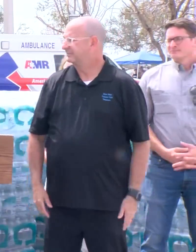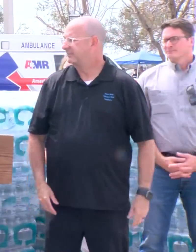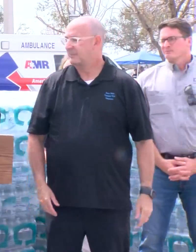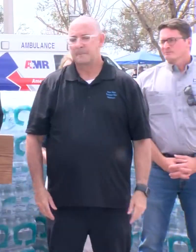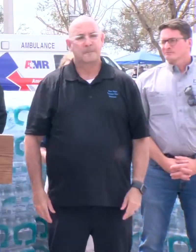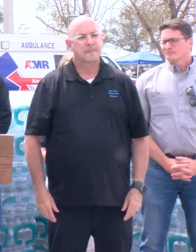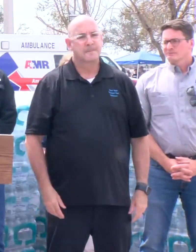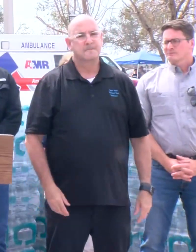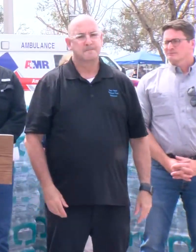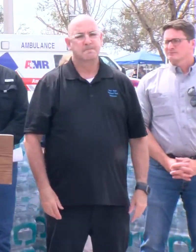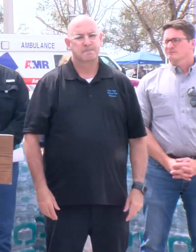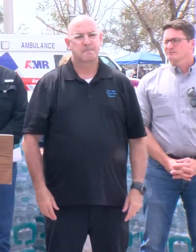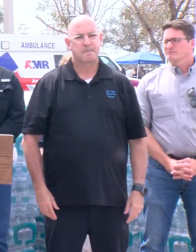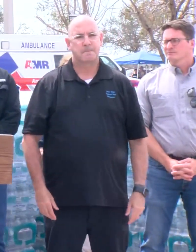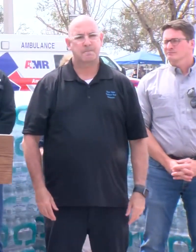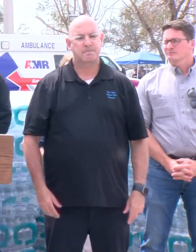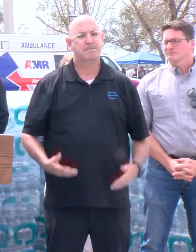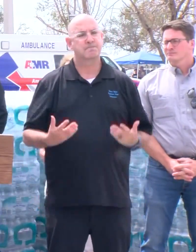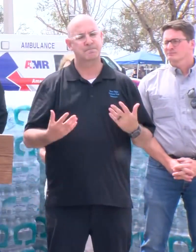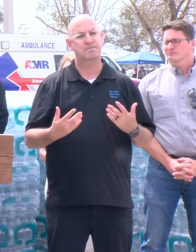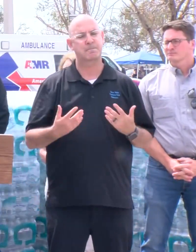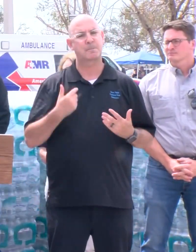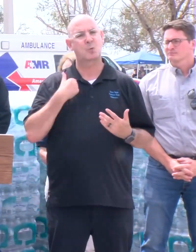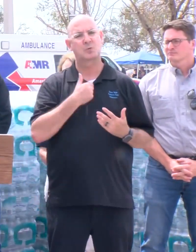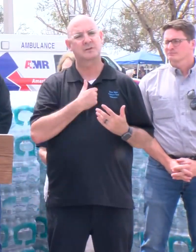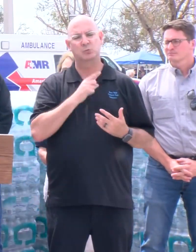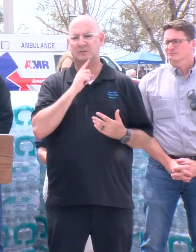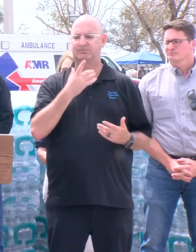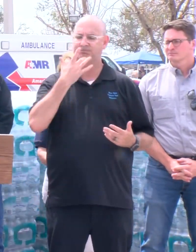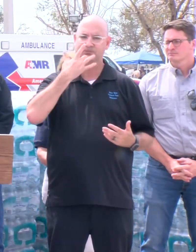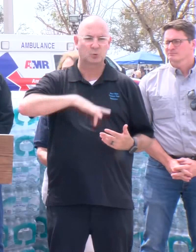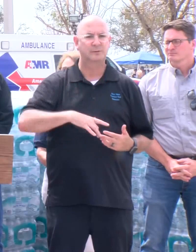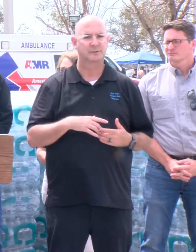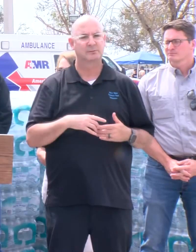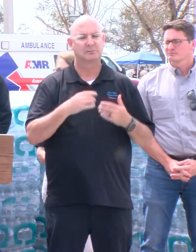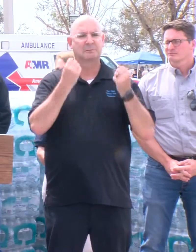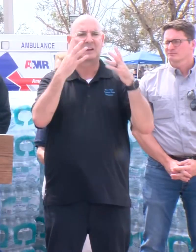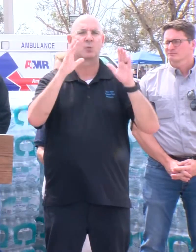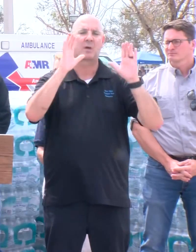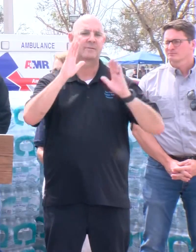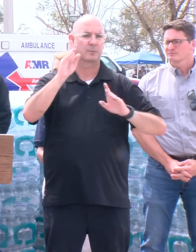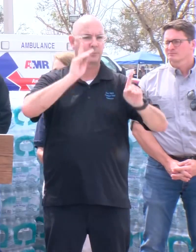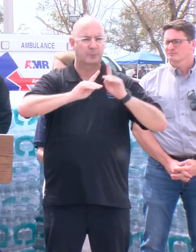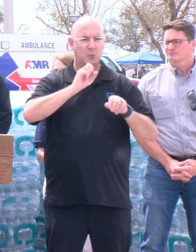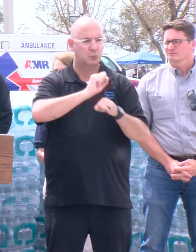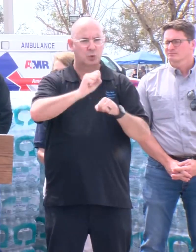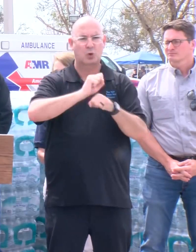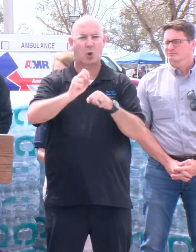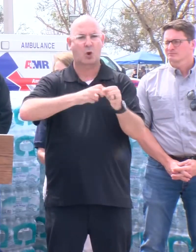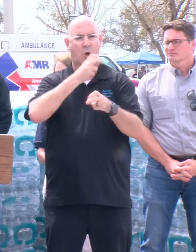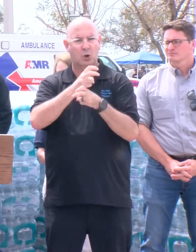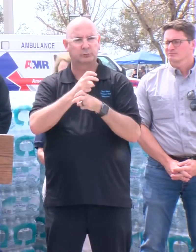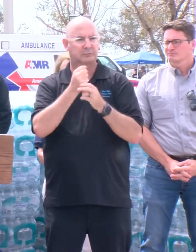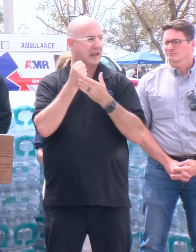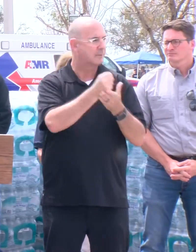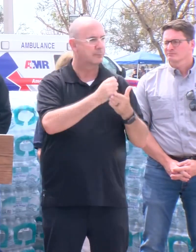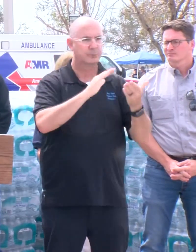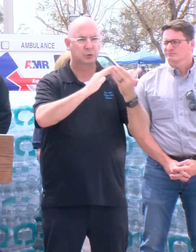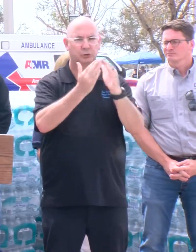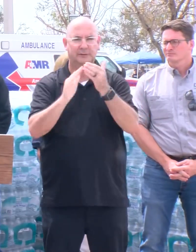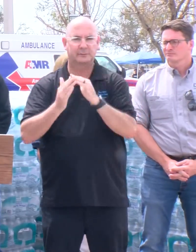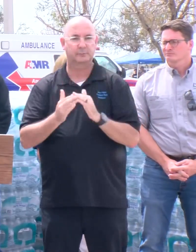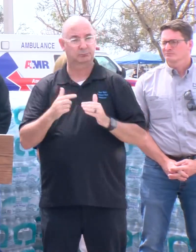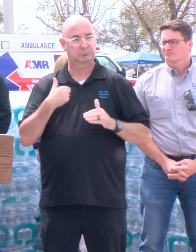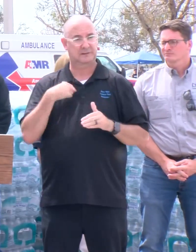Well, we're really fortunate to have so many great people working so hard to help these communities. I was down in Collier